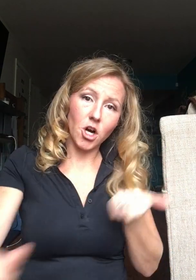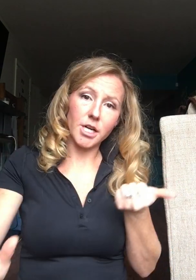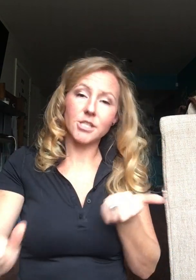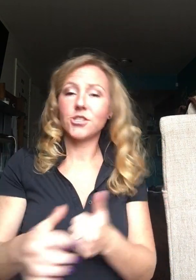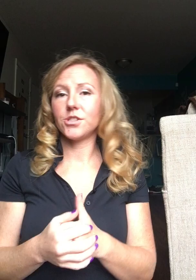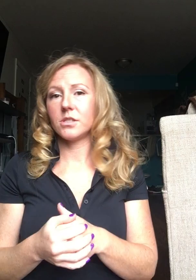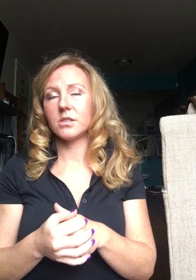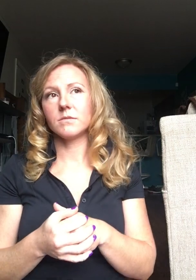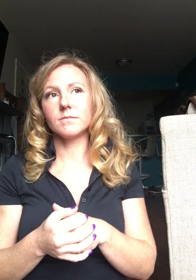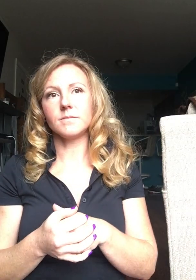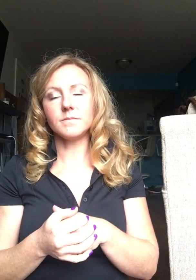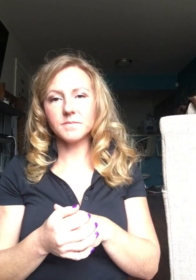tarnished.